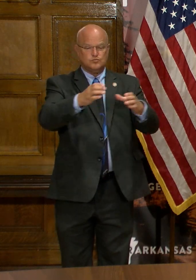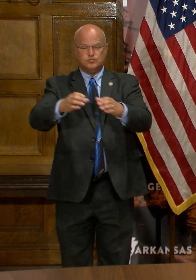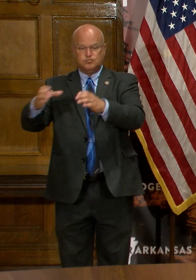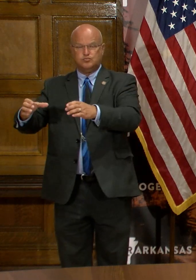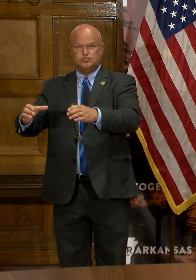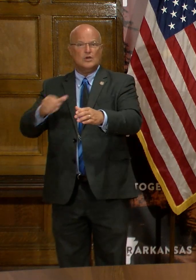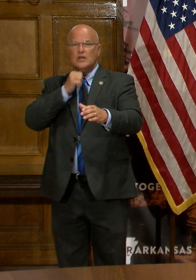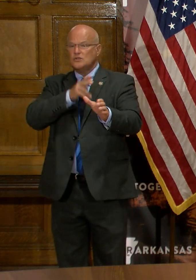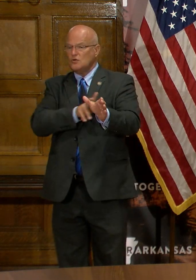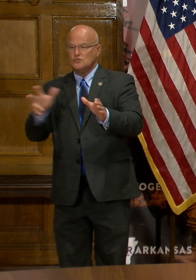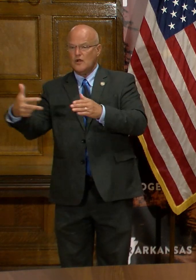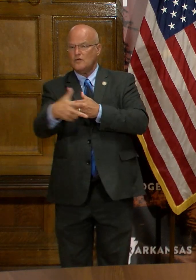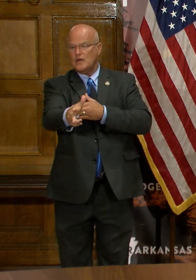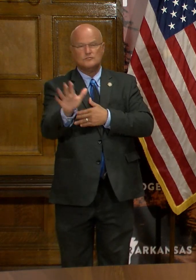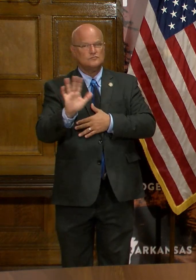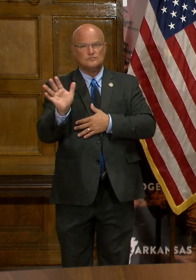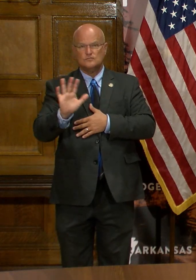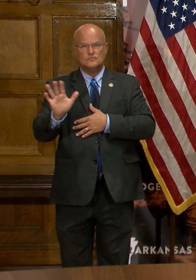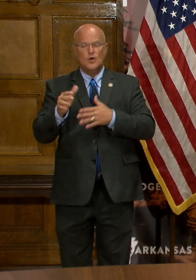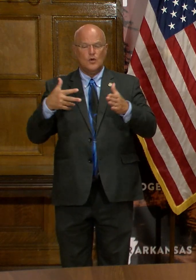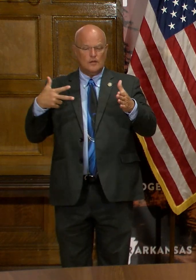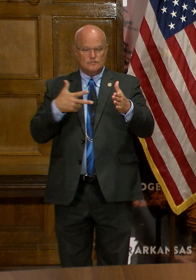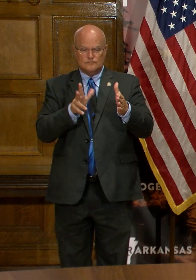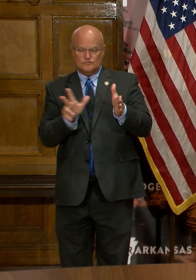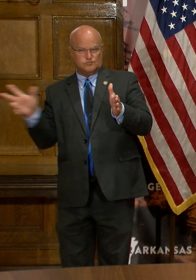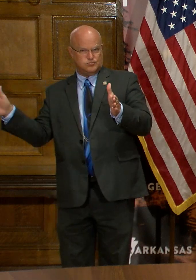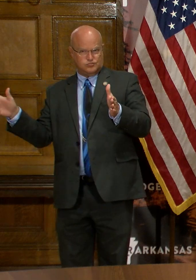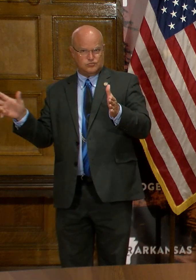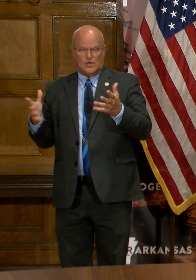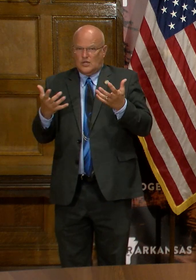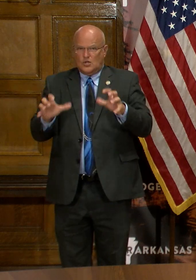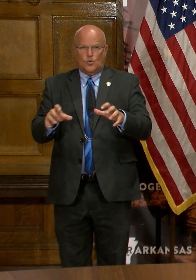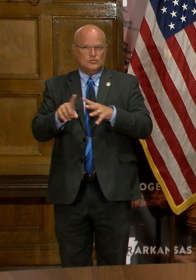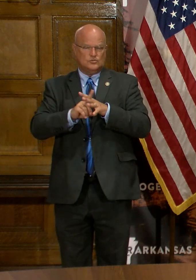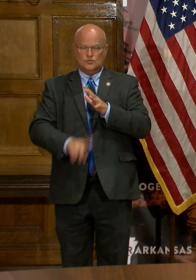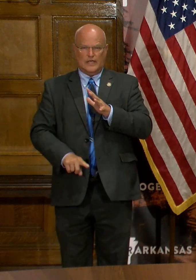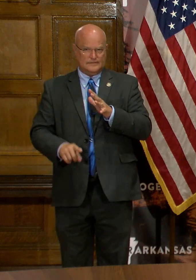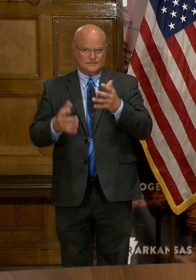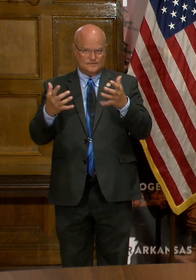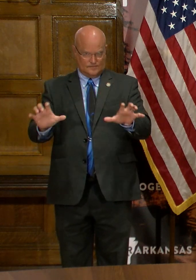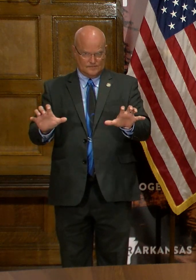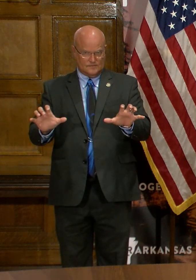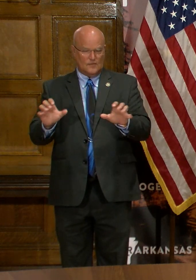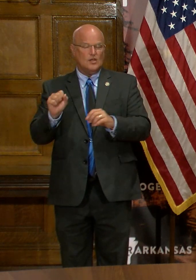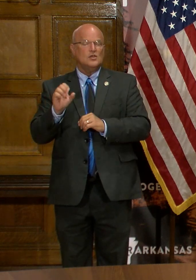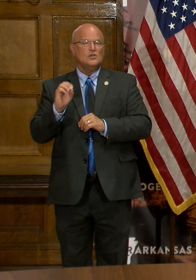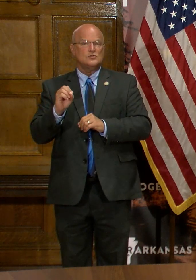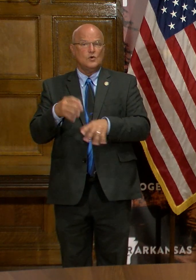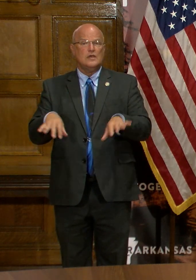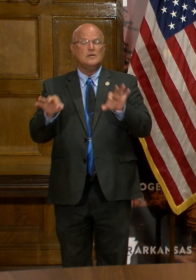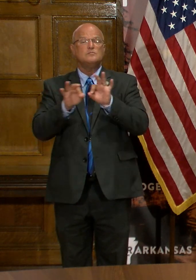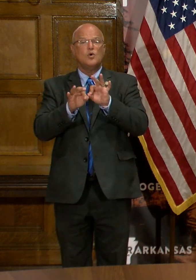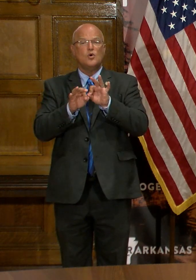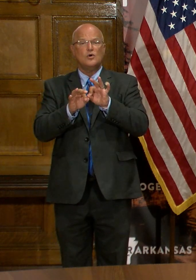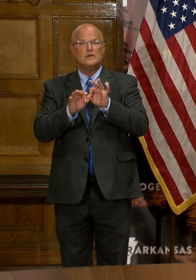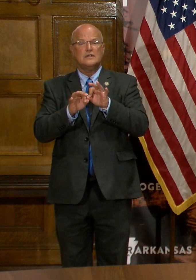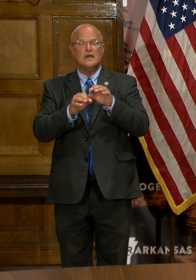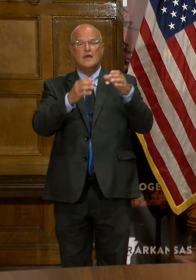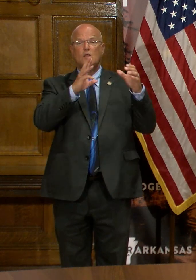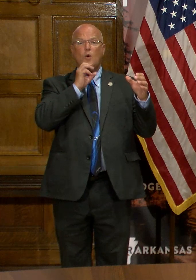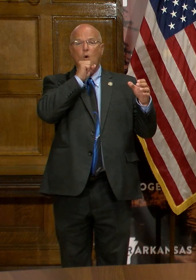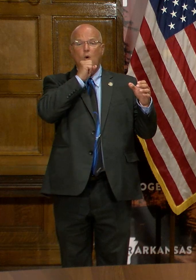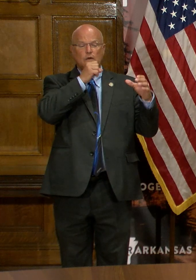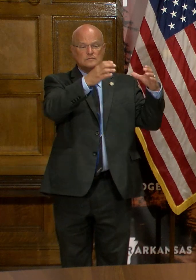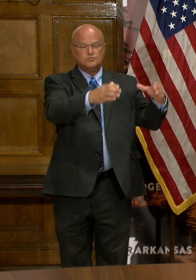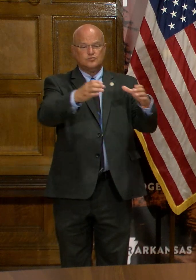They want you to stop. They want you to turn around. They don't want you to drown. And so important to turn around with the